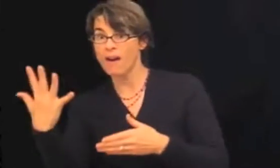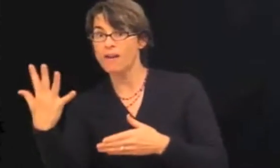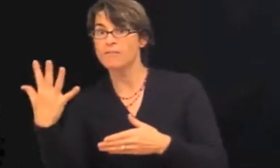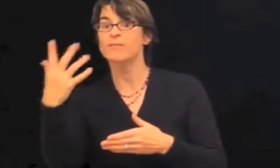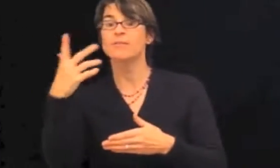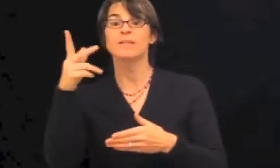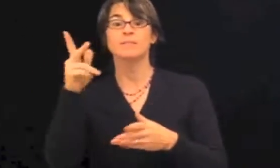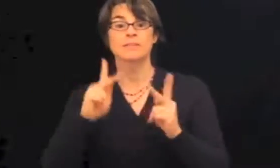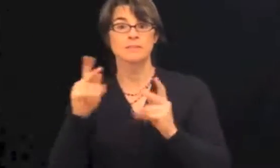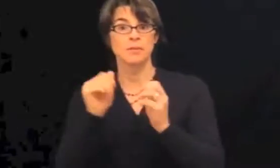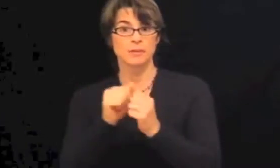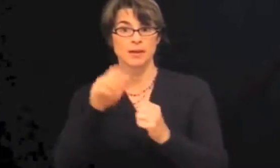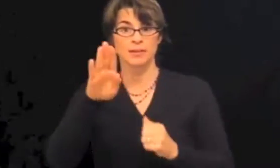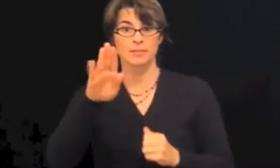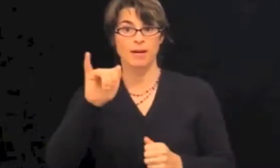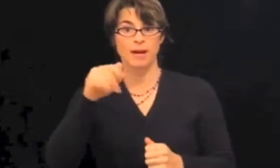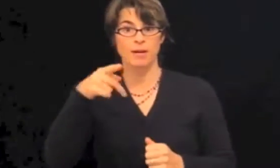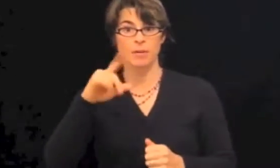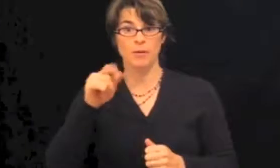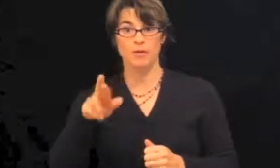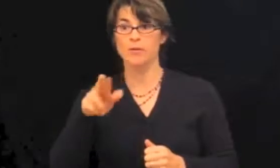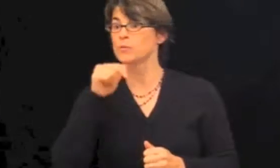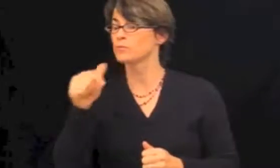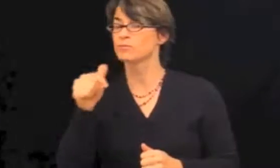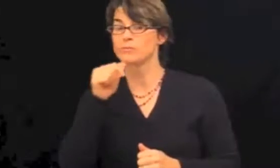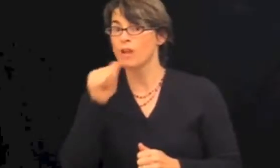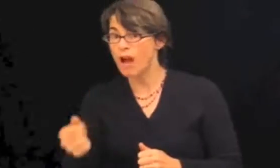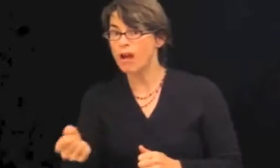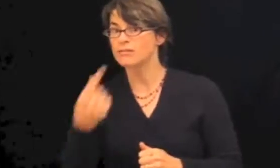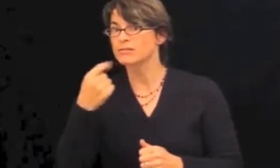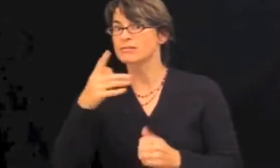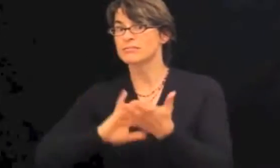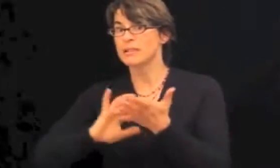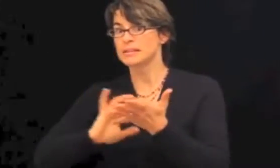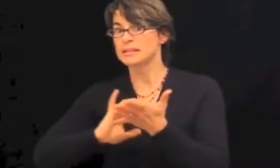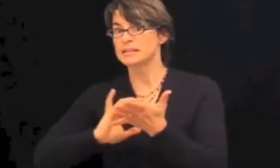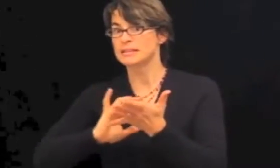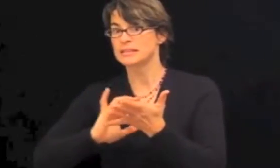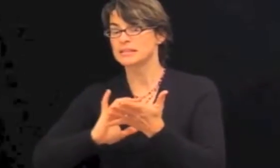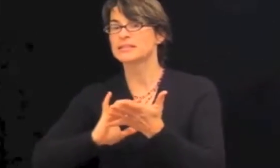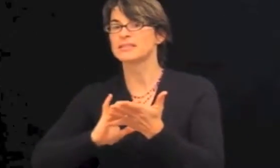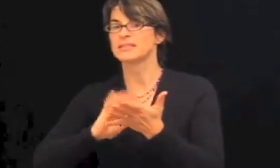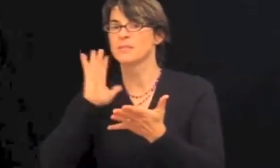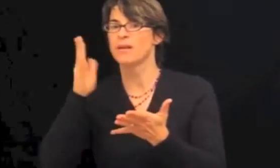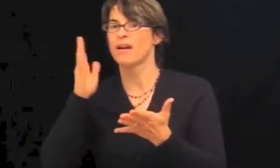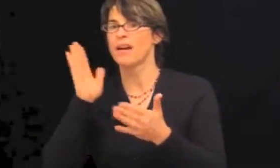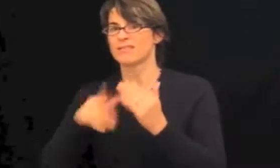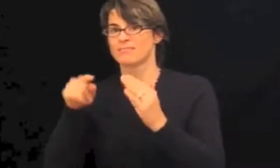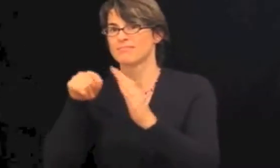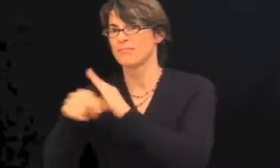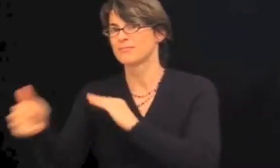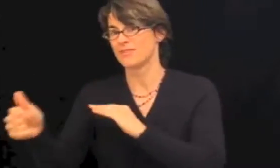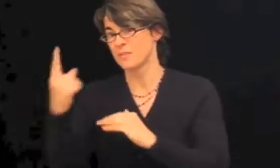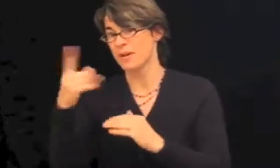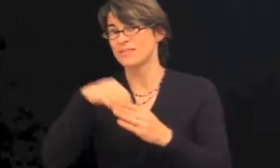One in five people with bipolar disorder does not take medicine and one in five